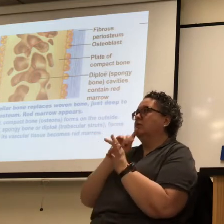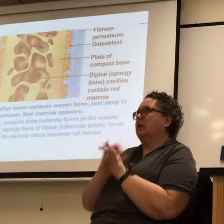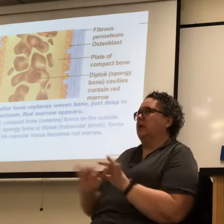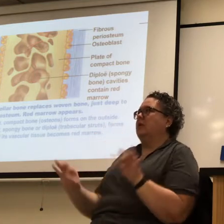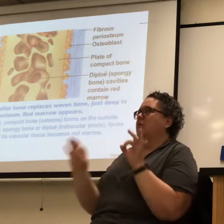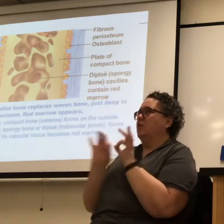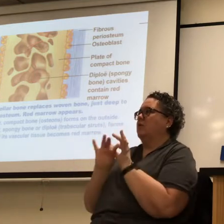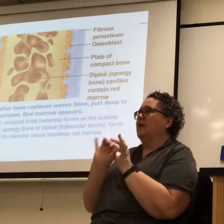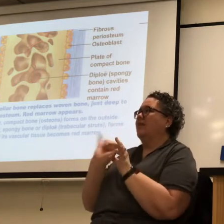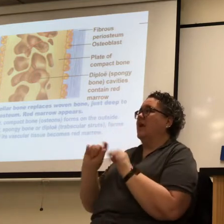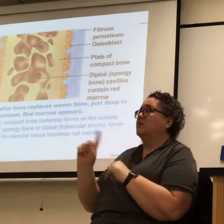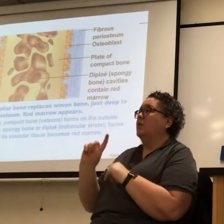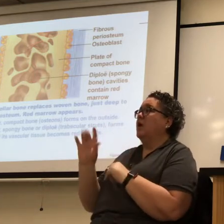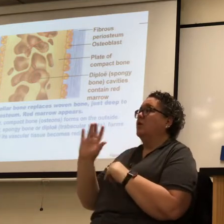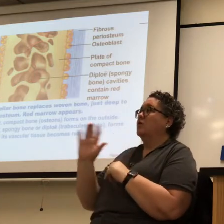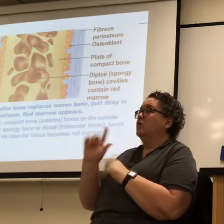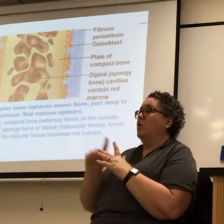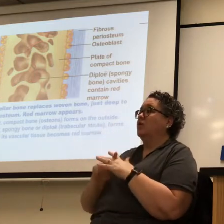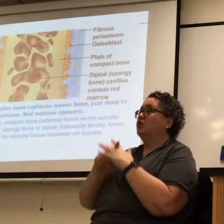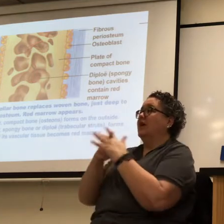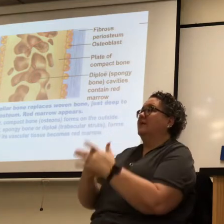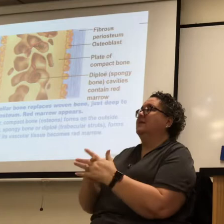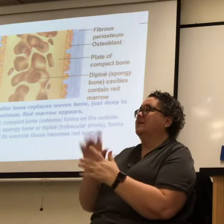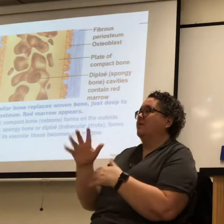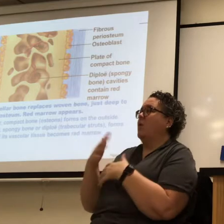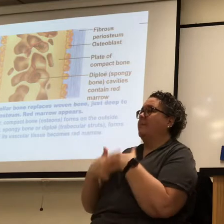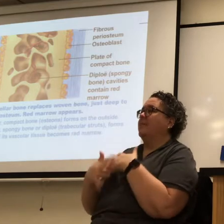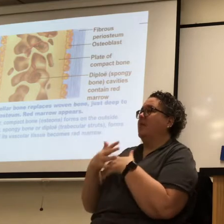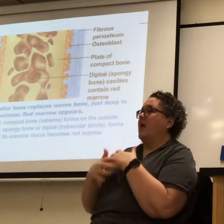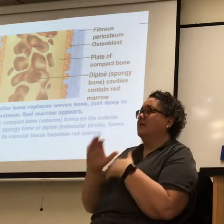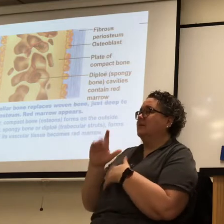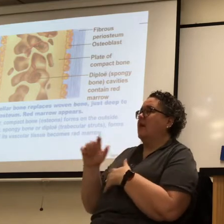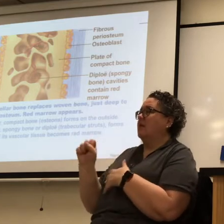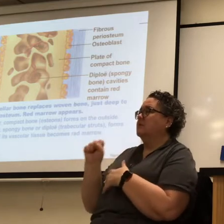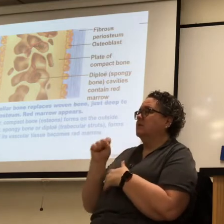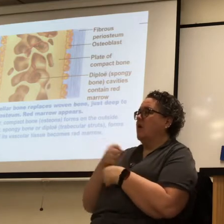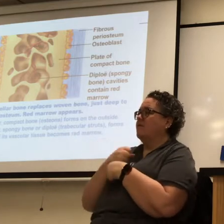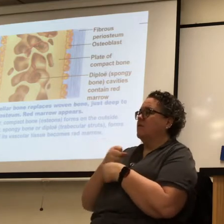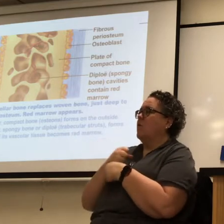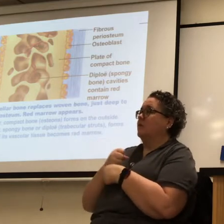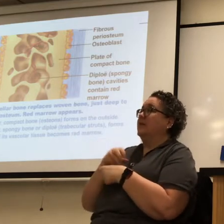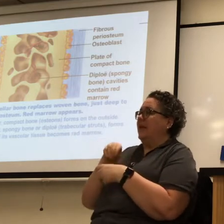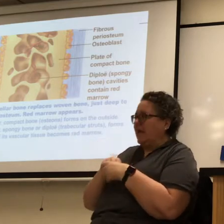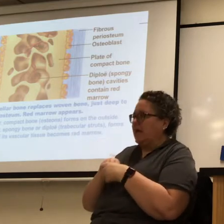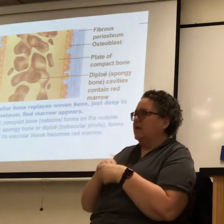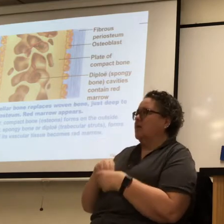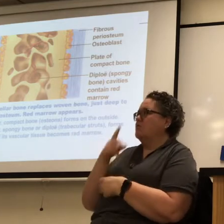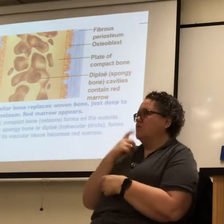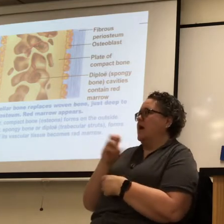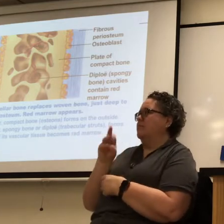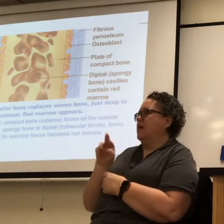It's where you have the genesis of blood cells. Your blood cells are formed in the red marrow.